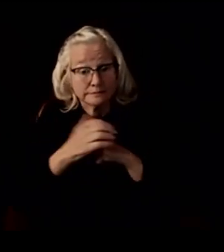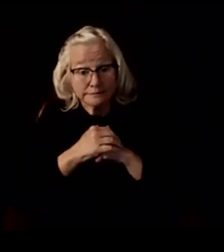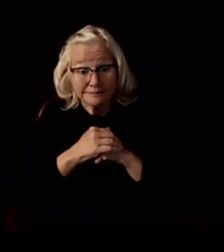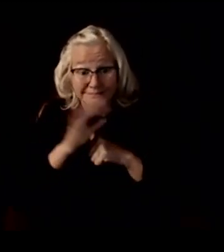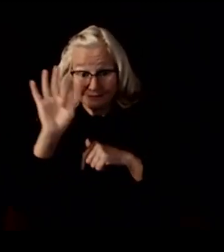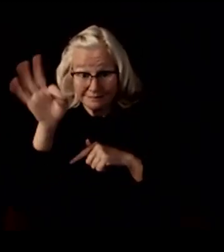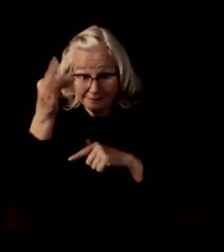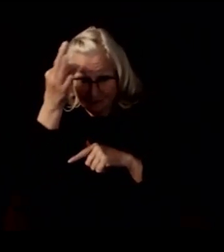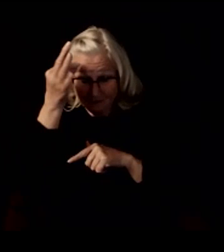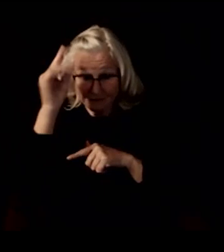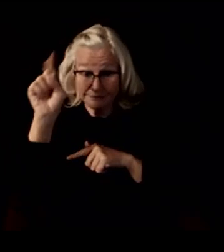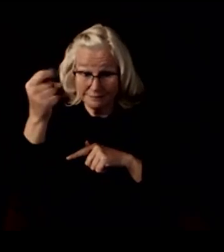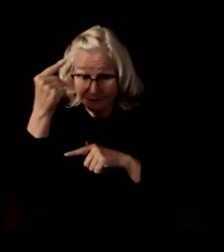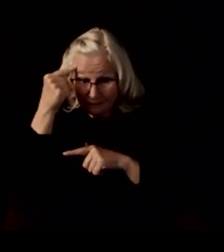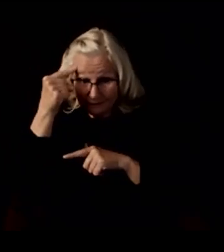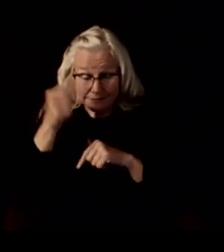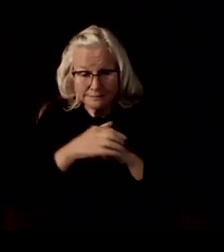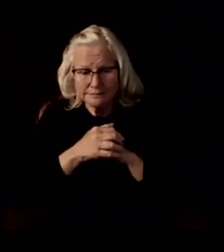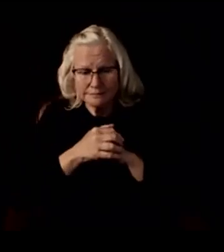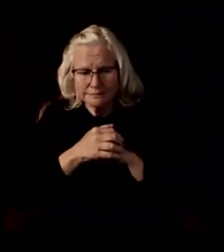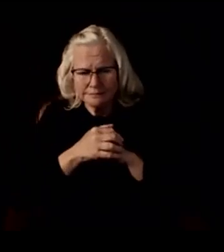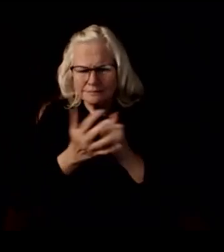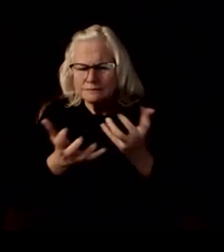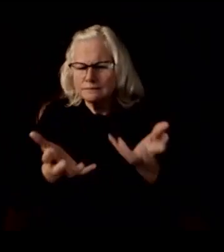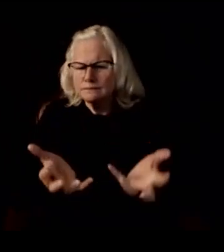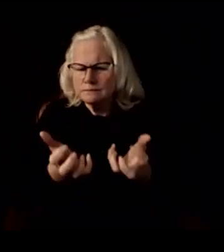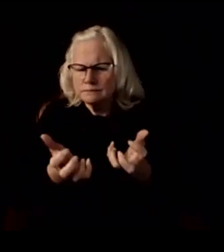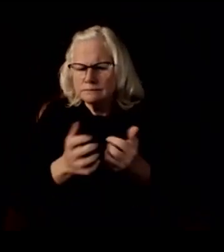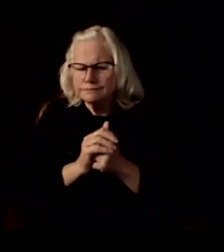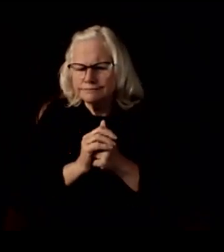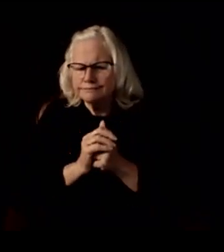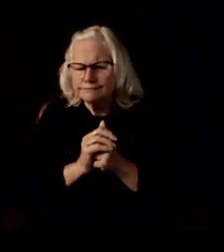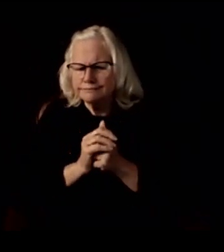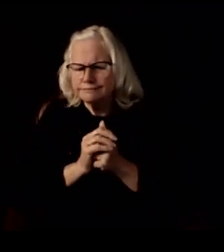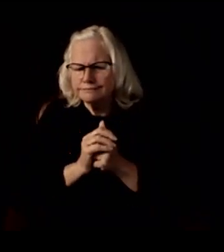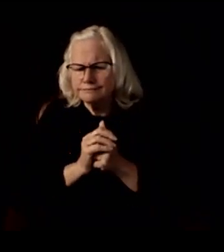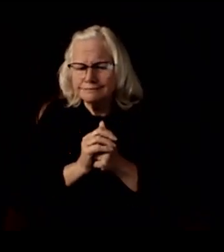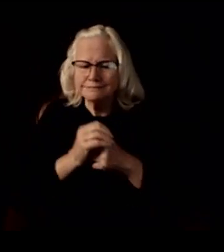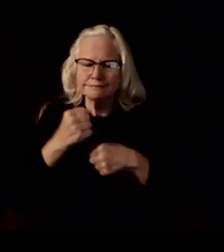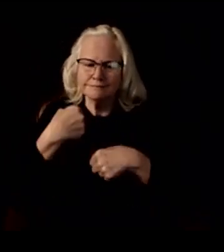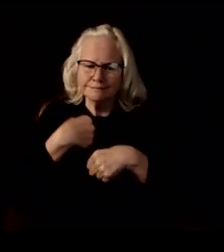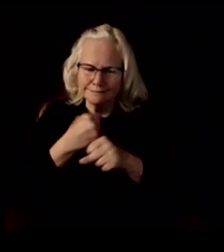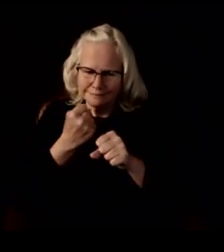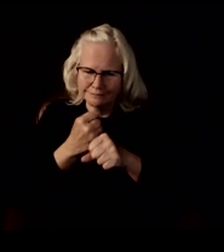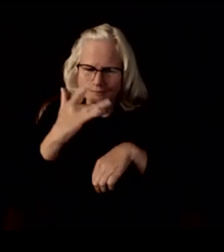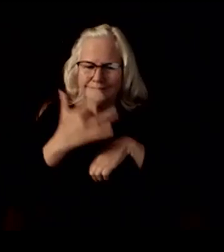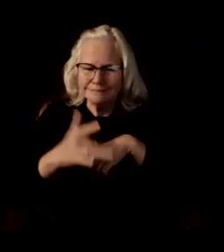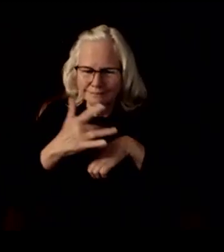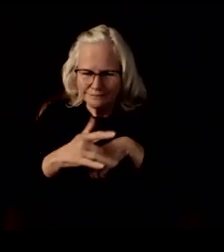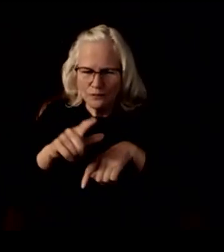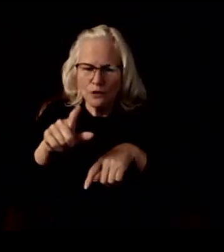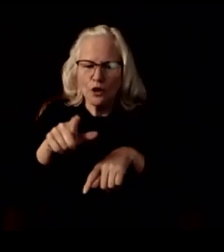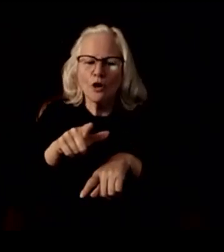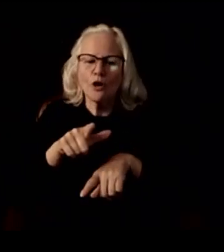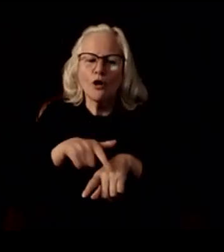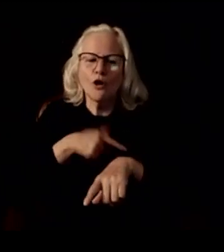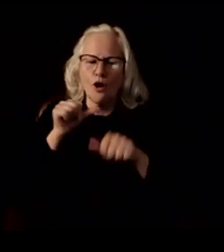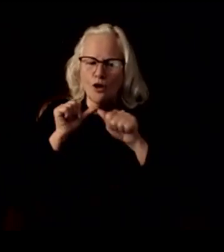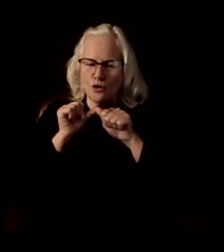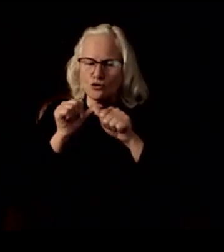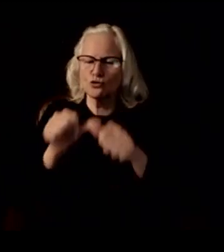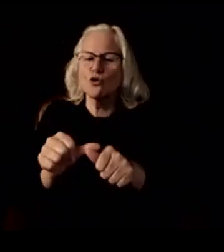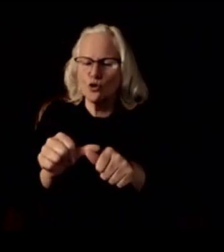put a number of these point of care tests, make them available to long-term care in, our attempt to really